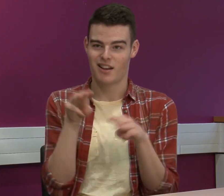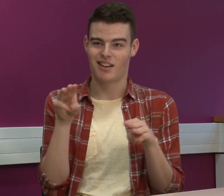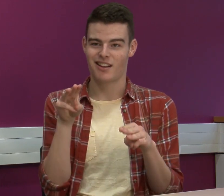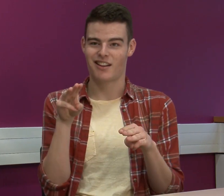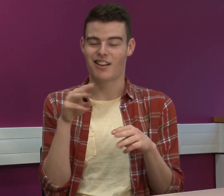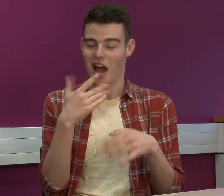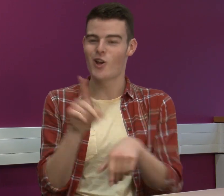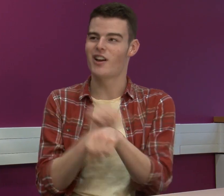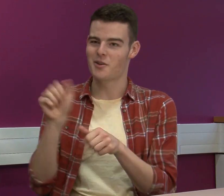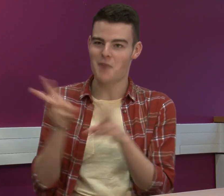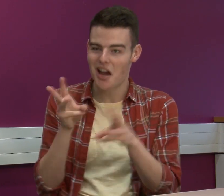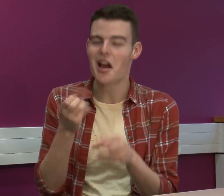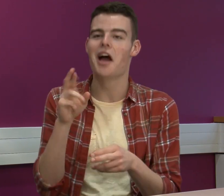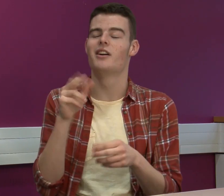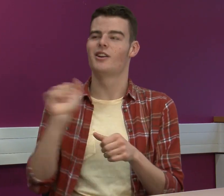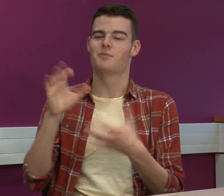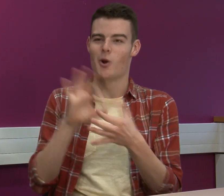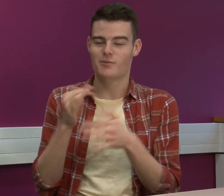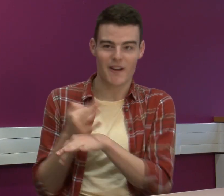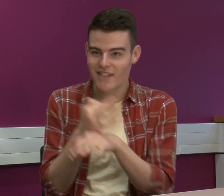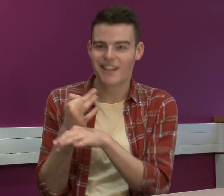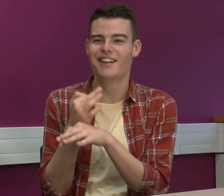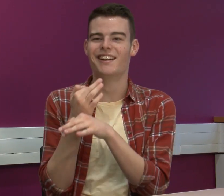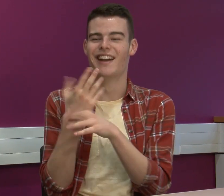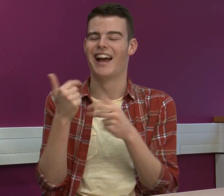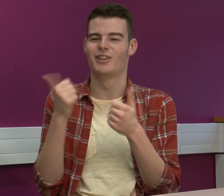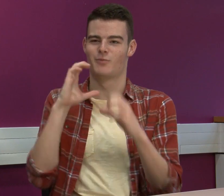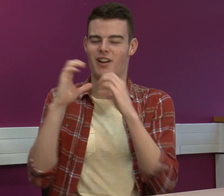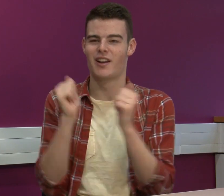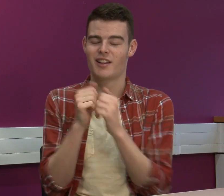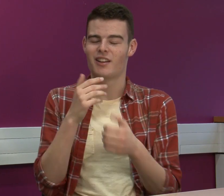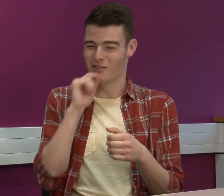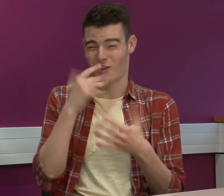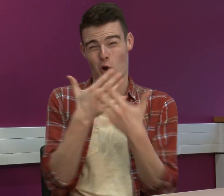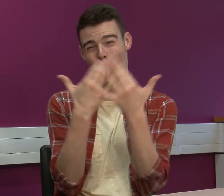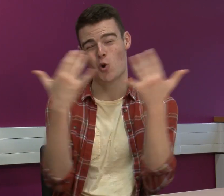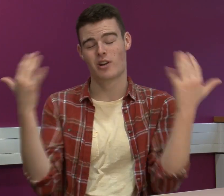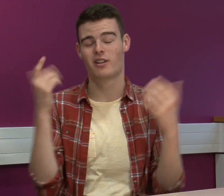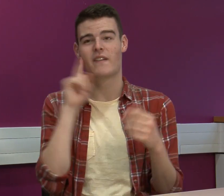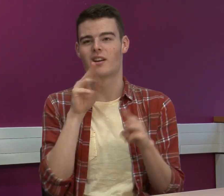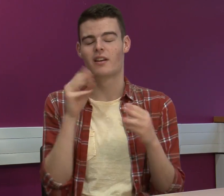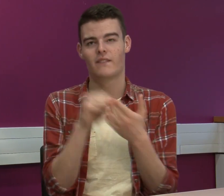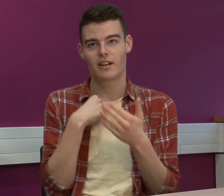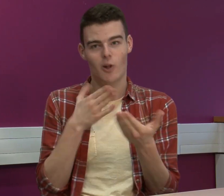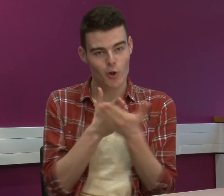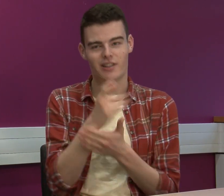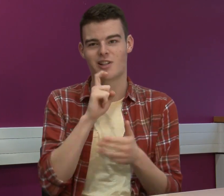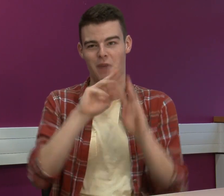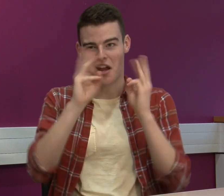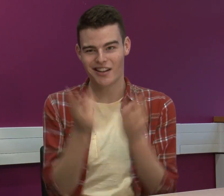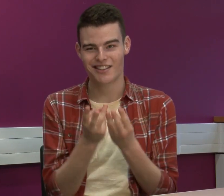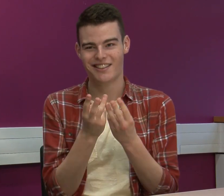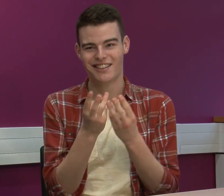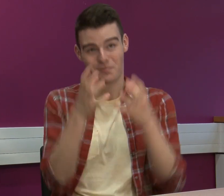really, really great for deaf people. In their jobs, at home with their families, there's lots of different barriers for the deaf